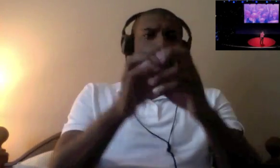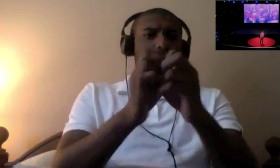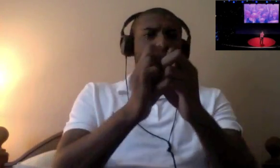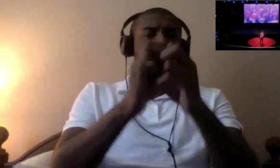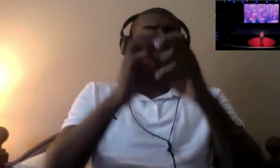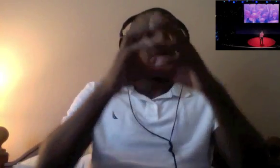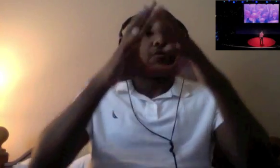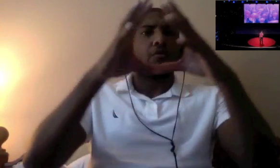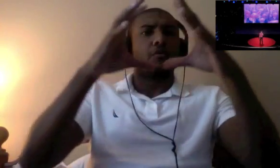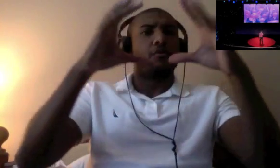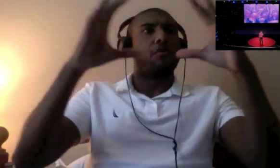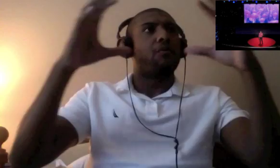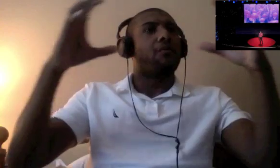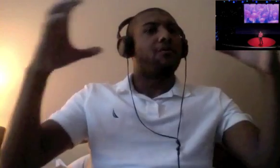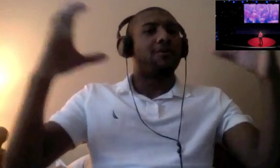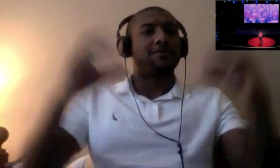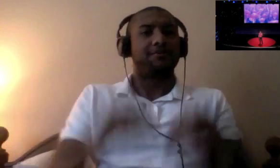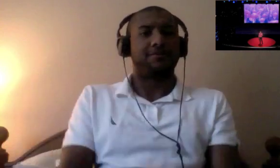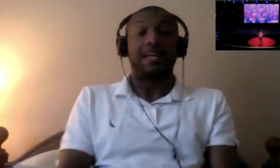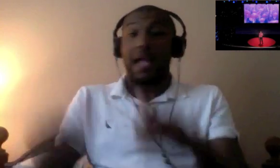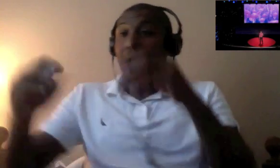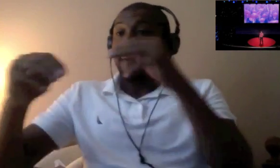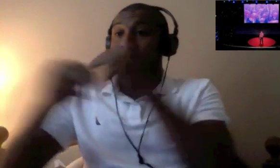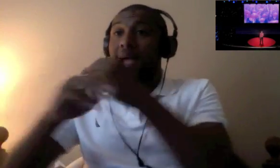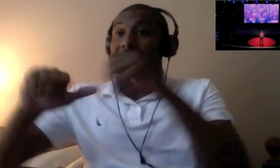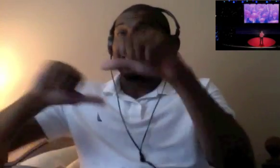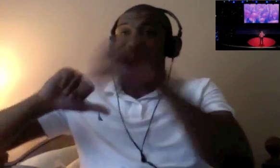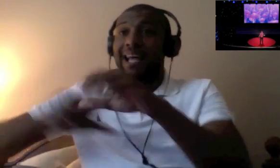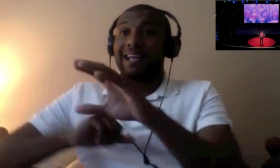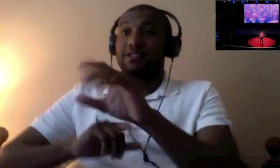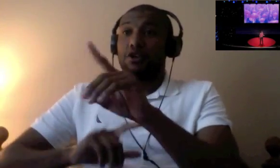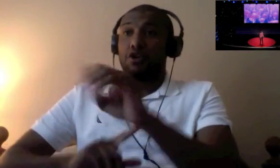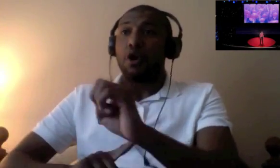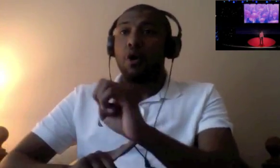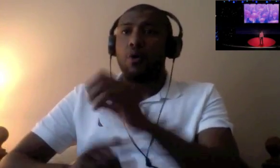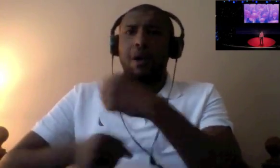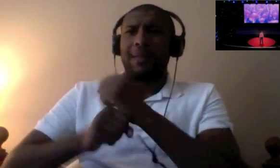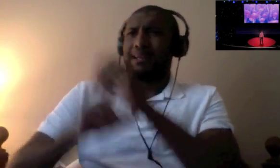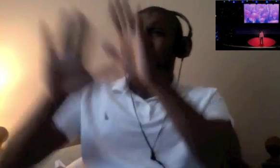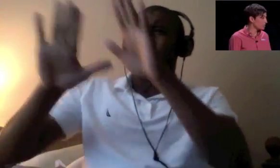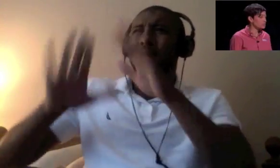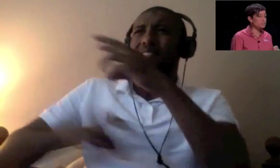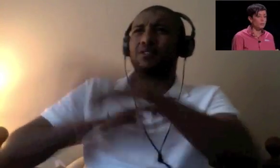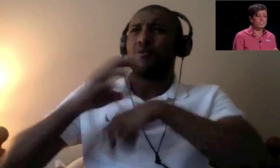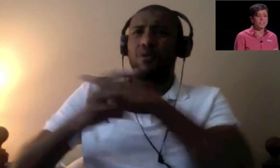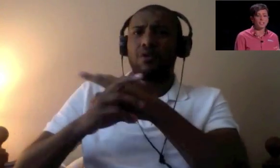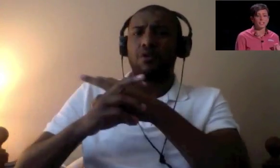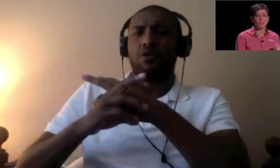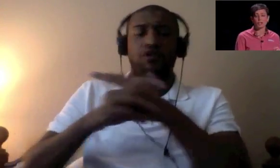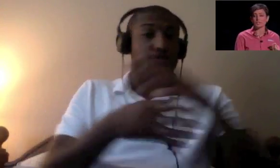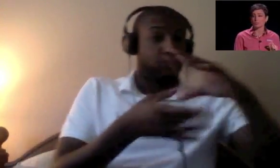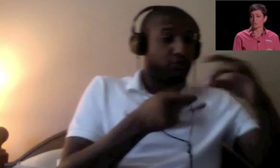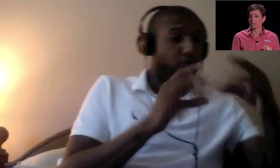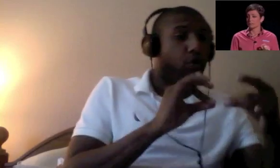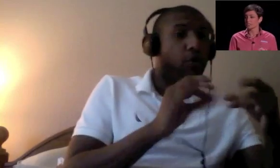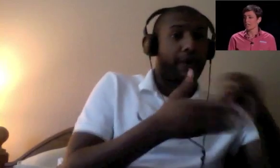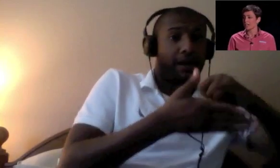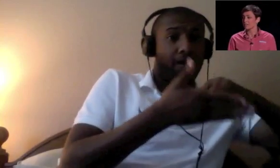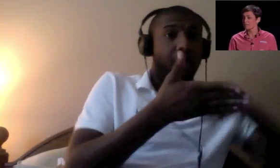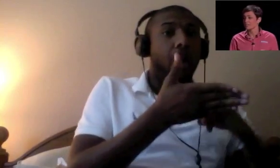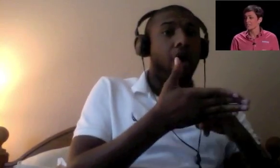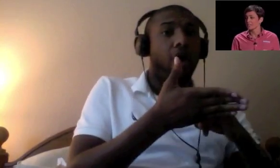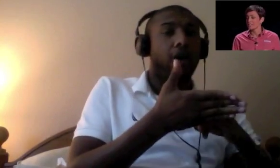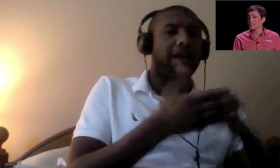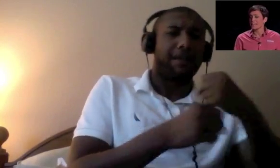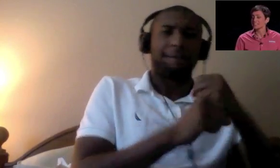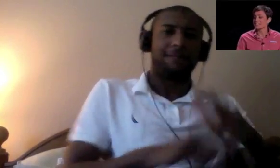in. We use math, science, and code to create these amazing worlds. We use storytelling and art to bring them to